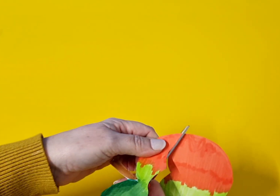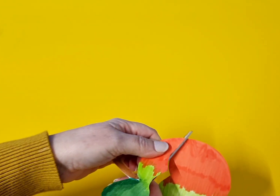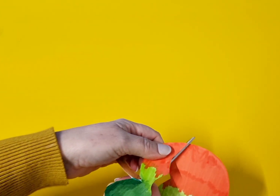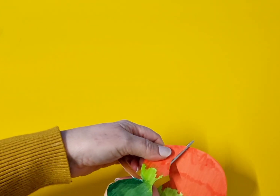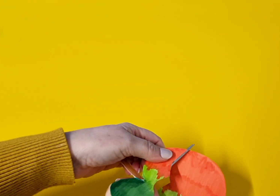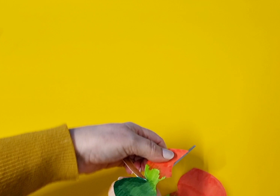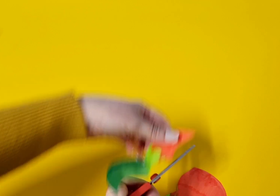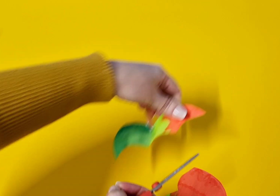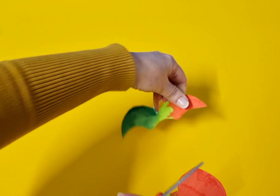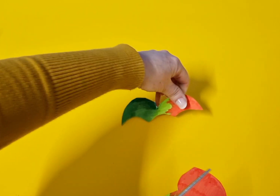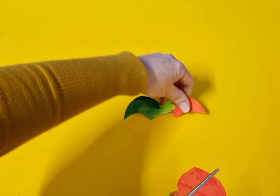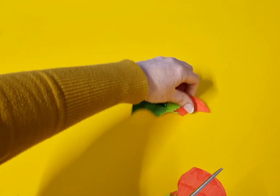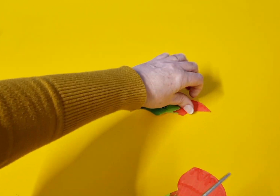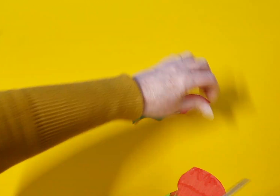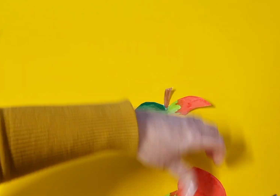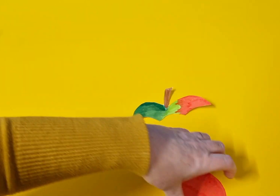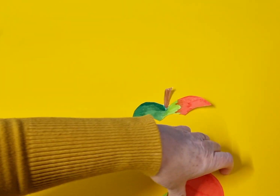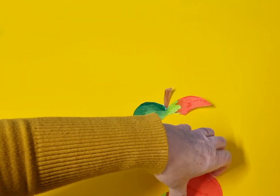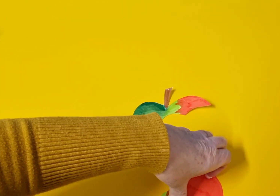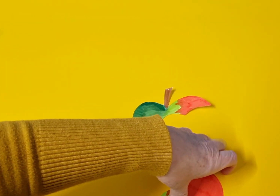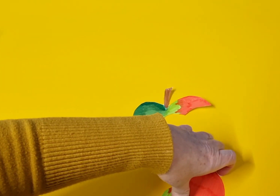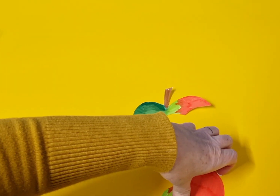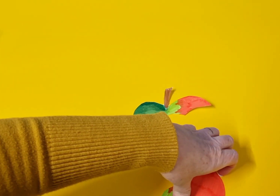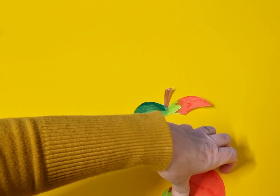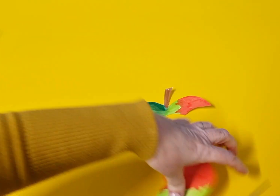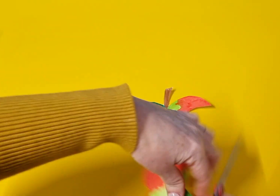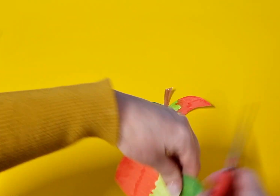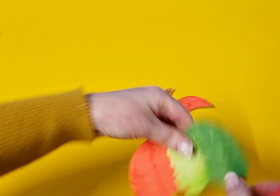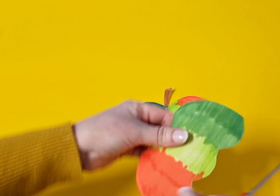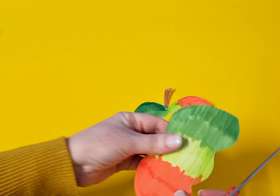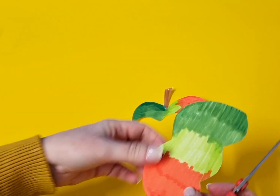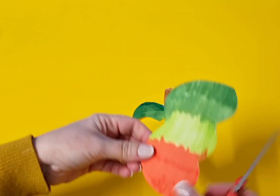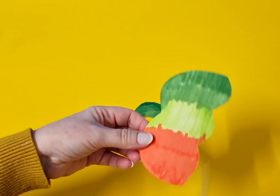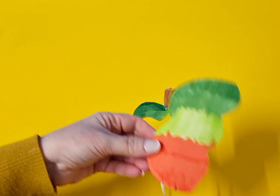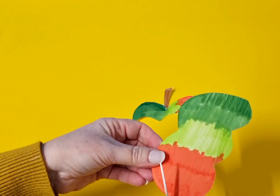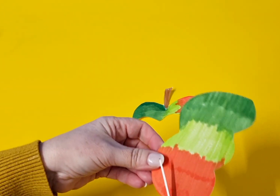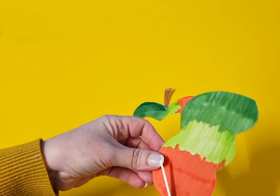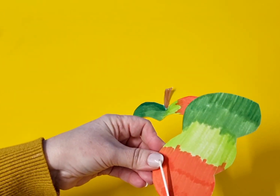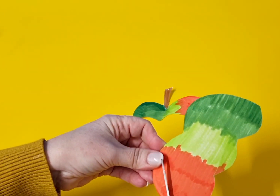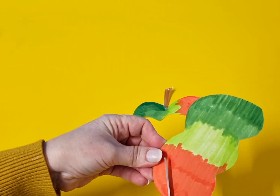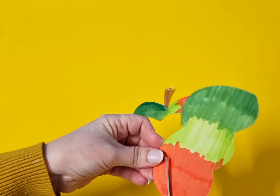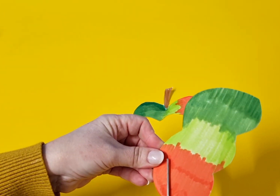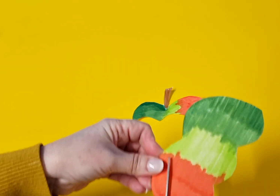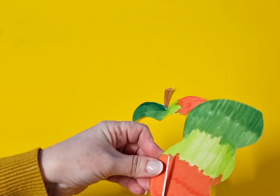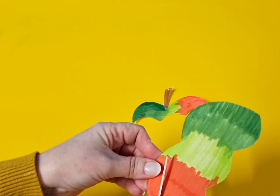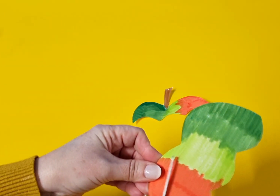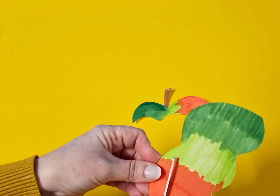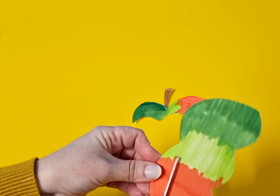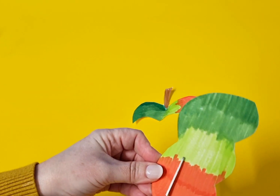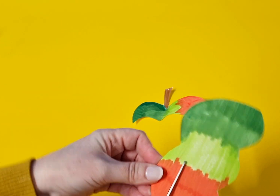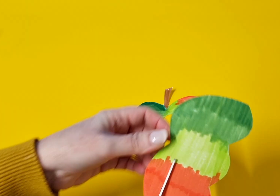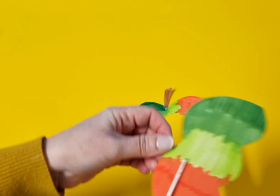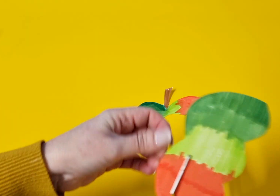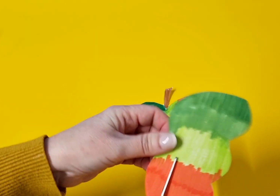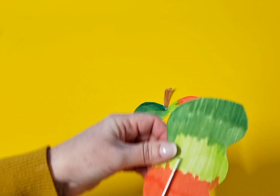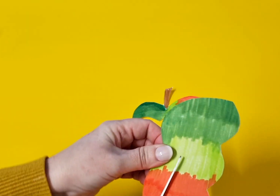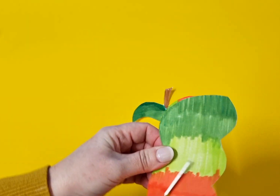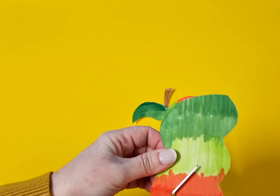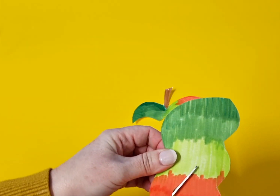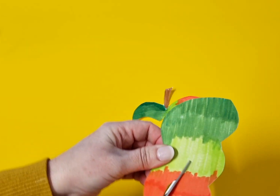3. And there's the top. And now I'm going to do the same again on the bottom. 3 big bite marks. 1, be